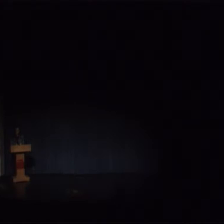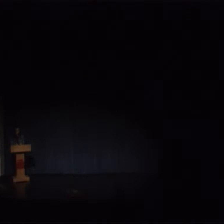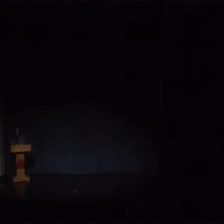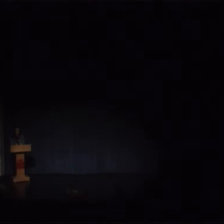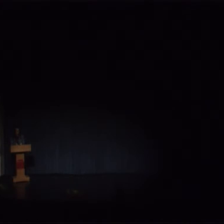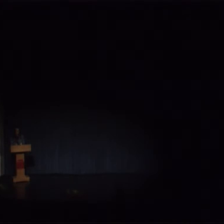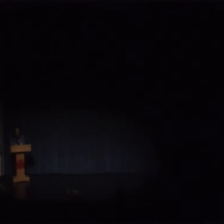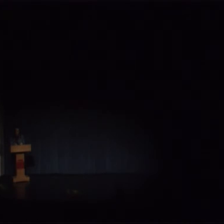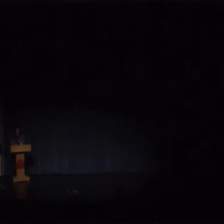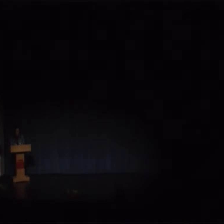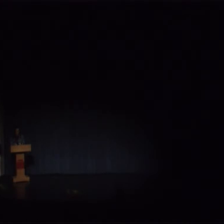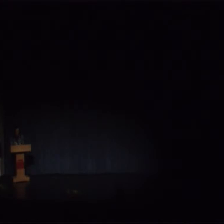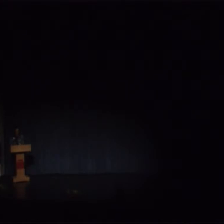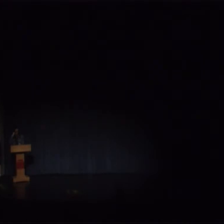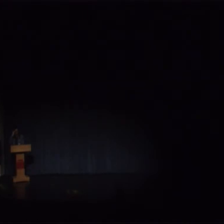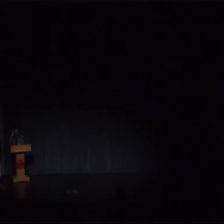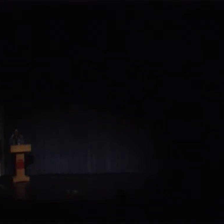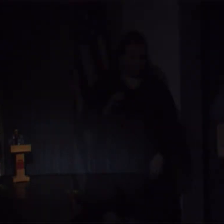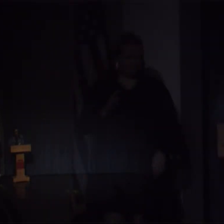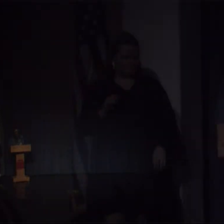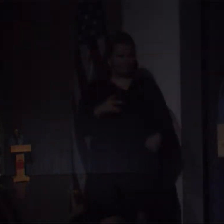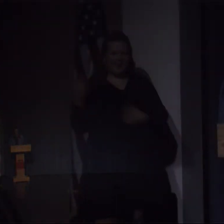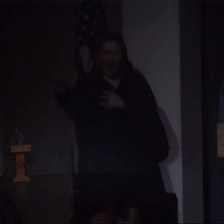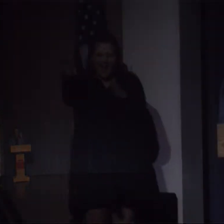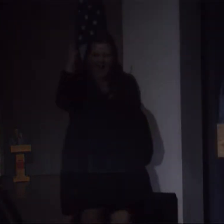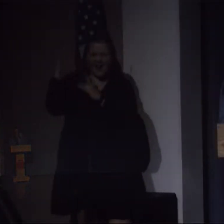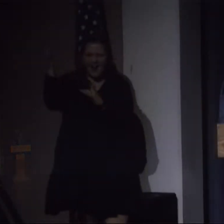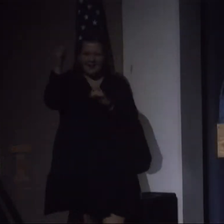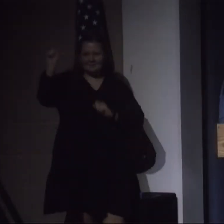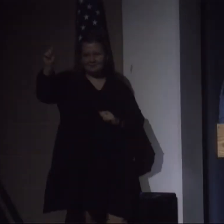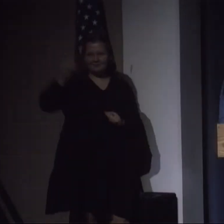How about that flute playing action?